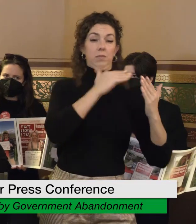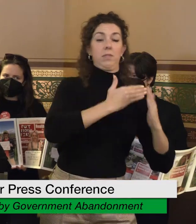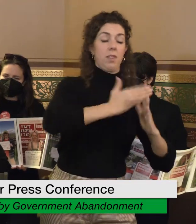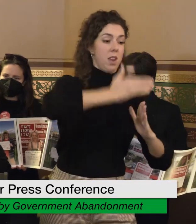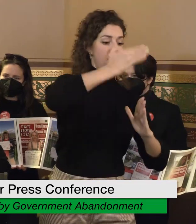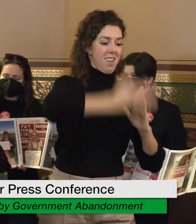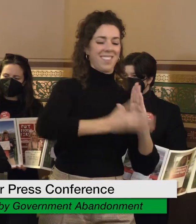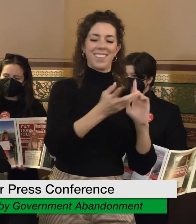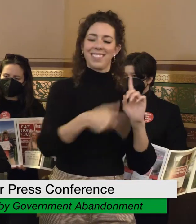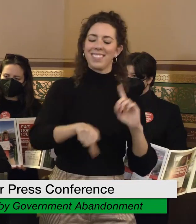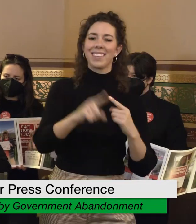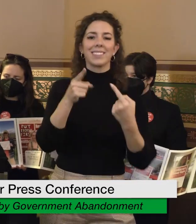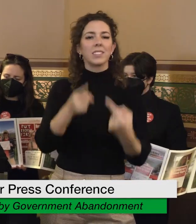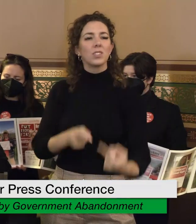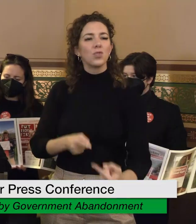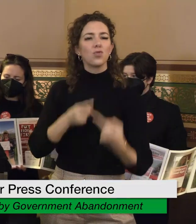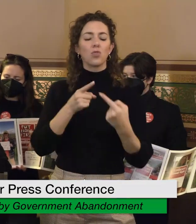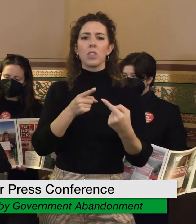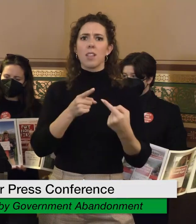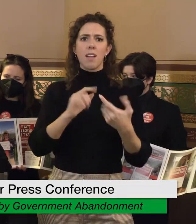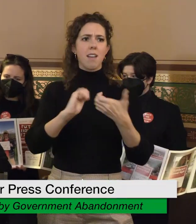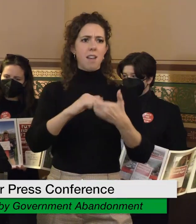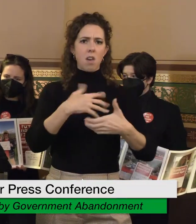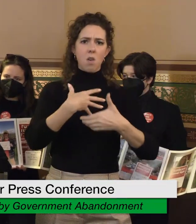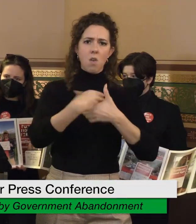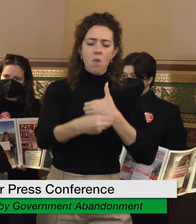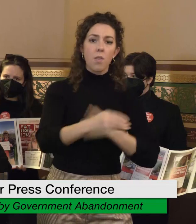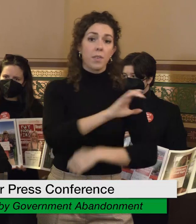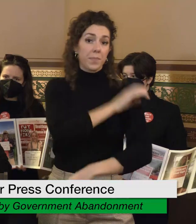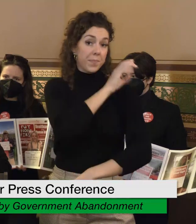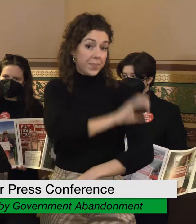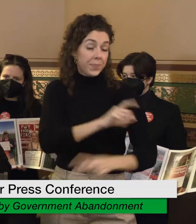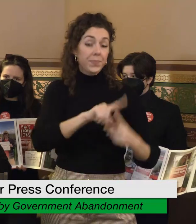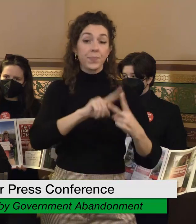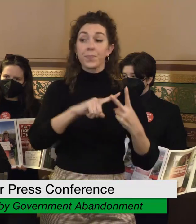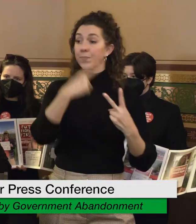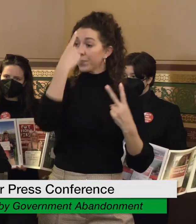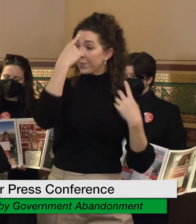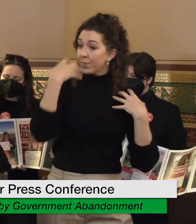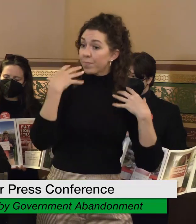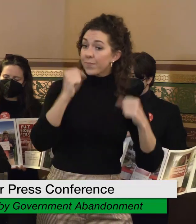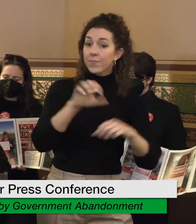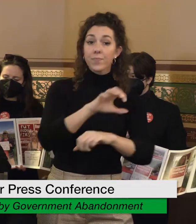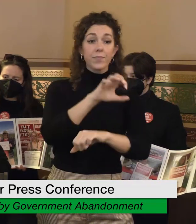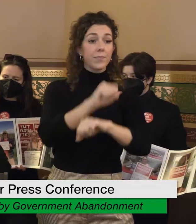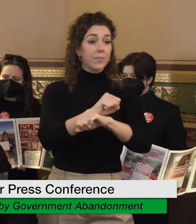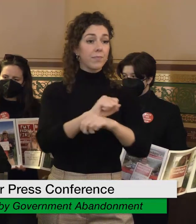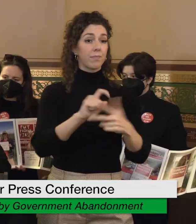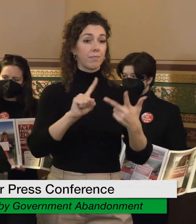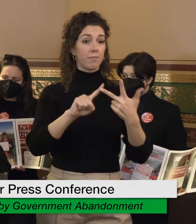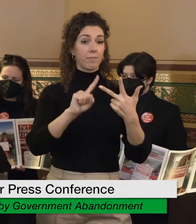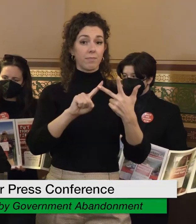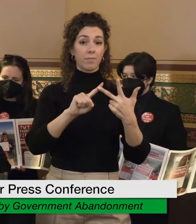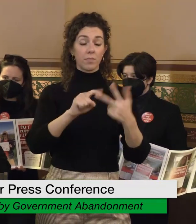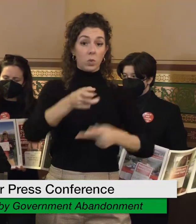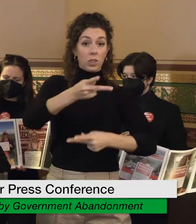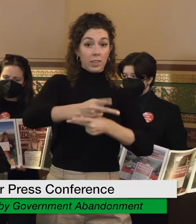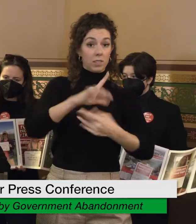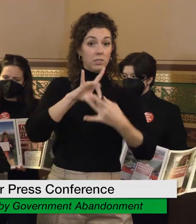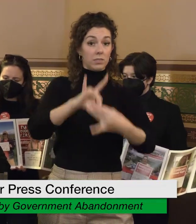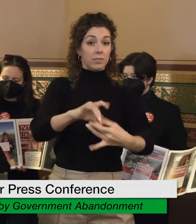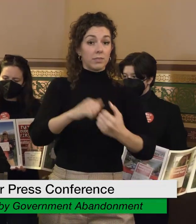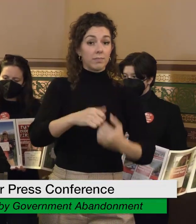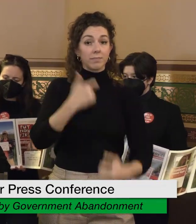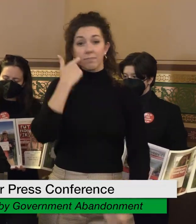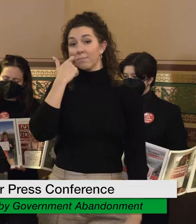have problems getting to the clinic or to mental health appointments or to get care related to their